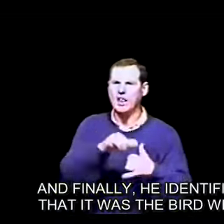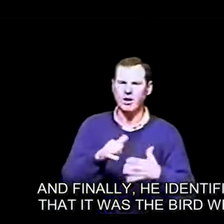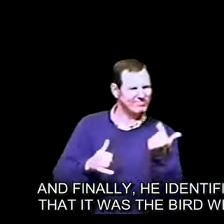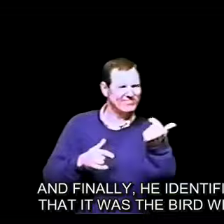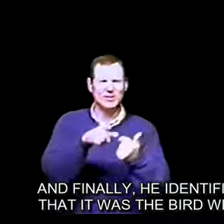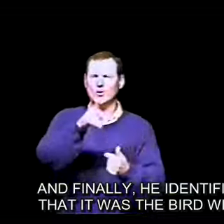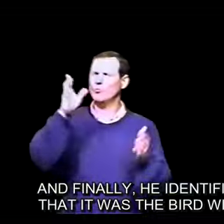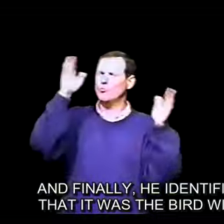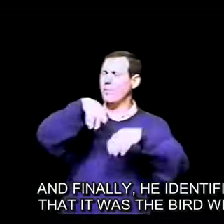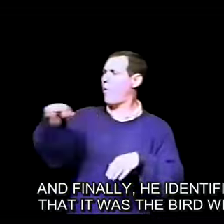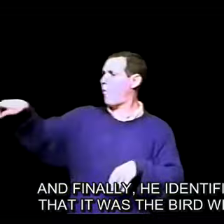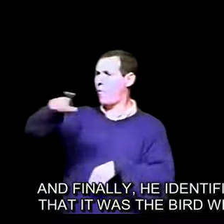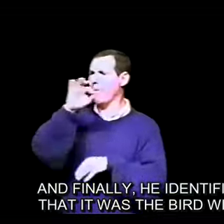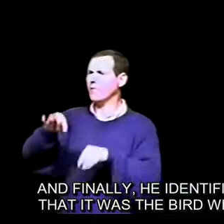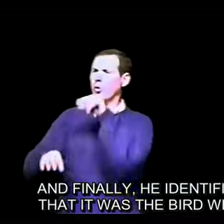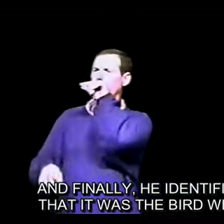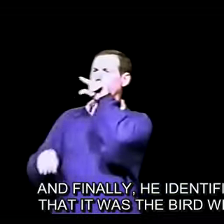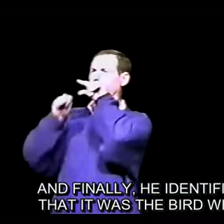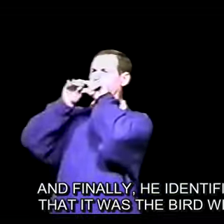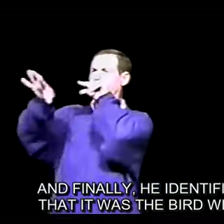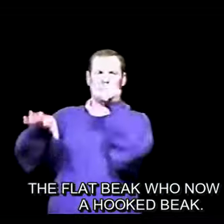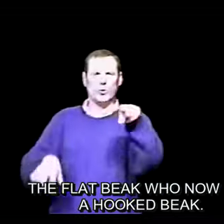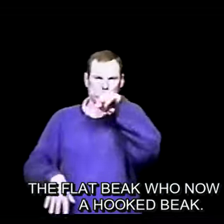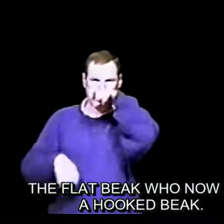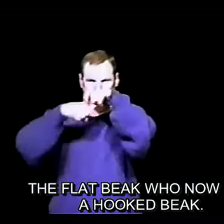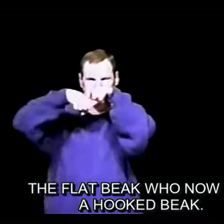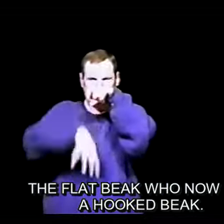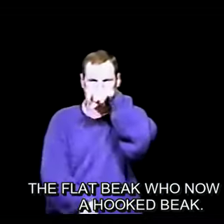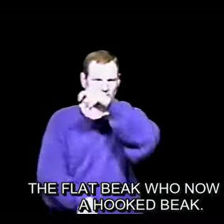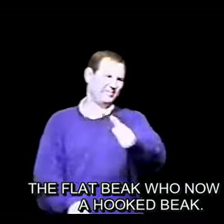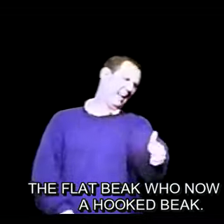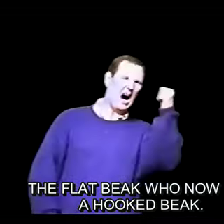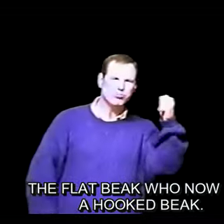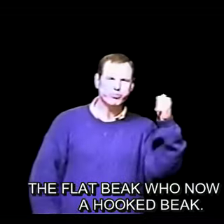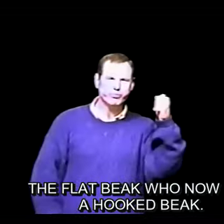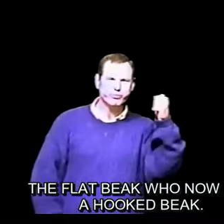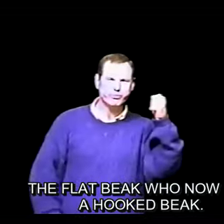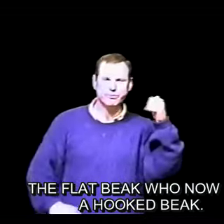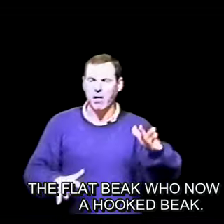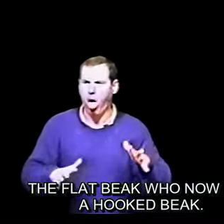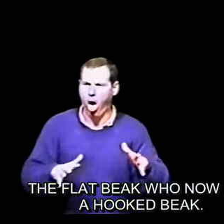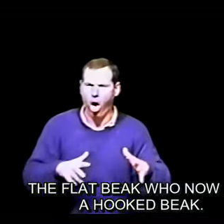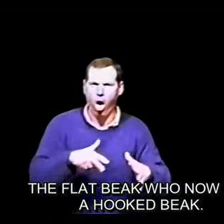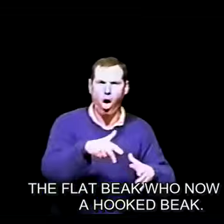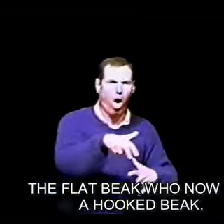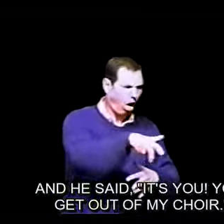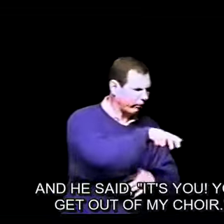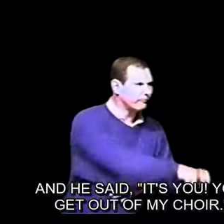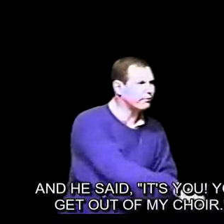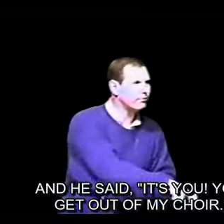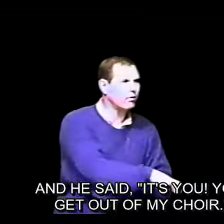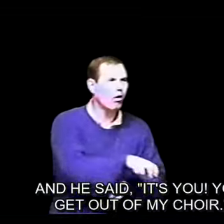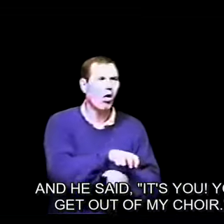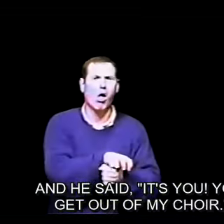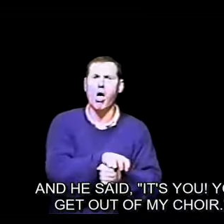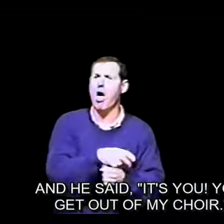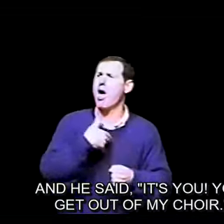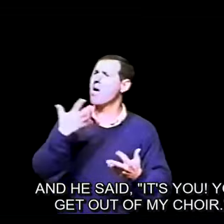was the bird with the flat beak who now had a hooked beak. And he said, it's you. You, get out of